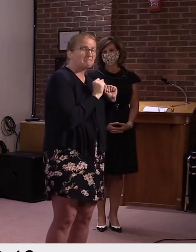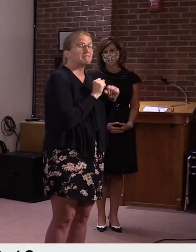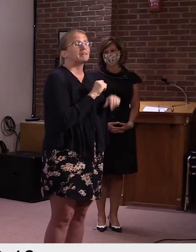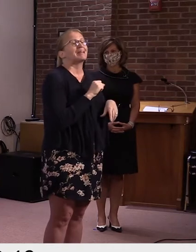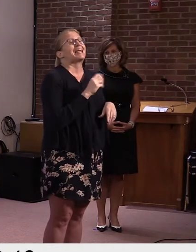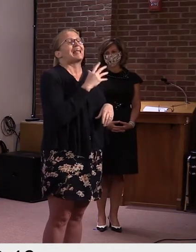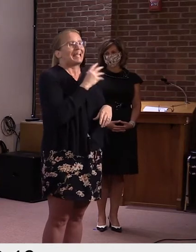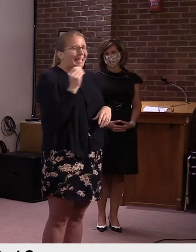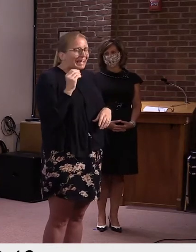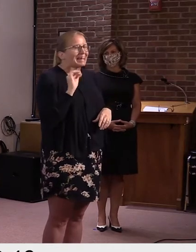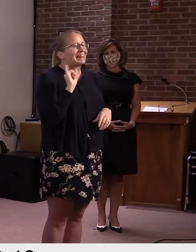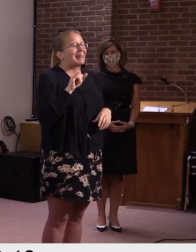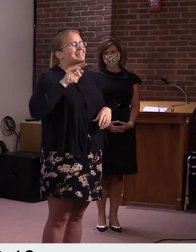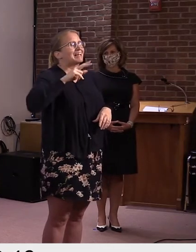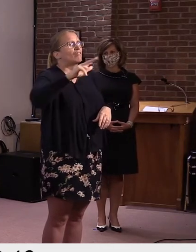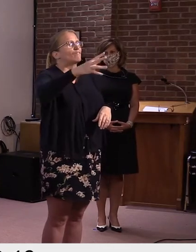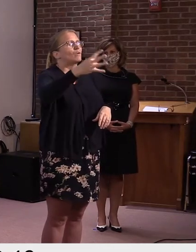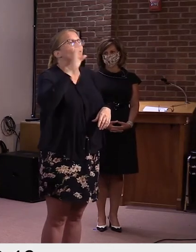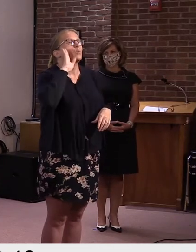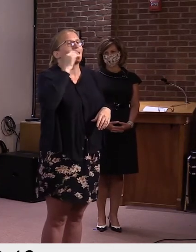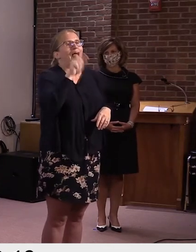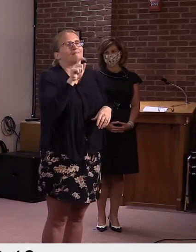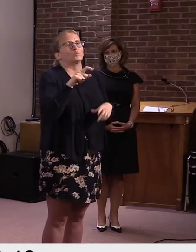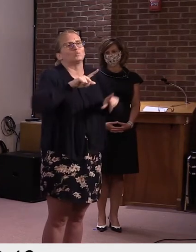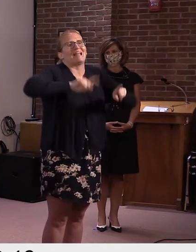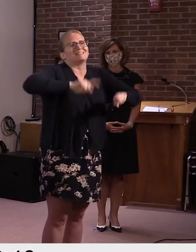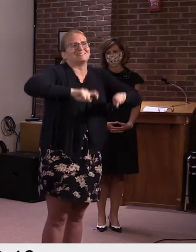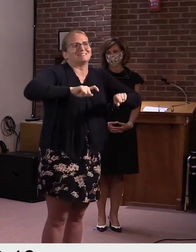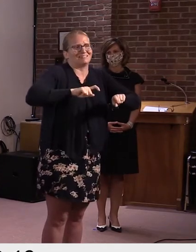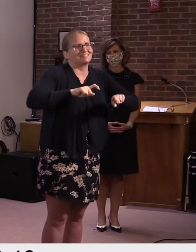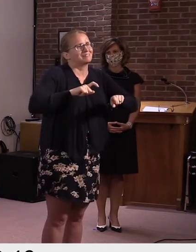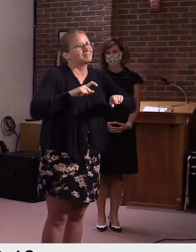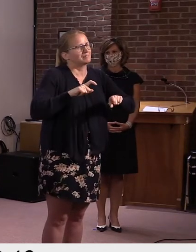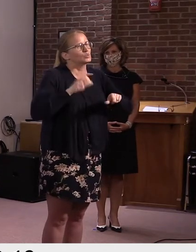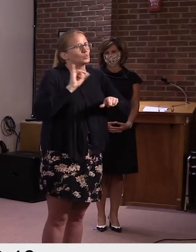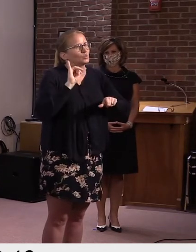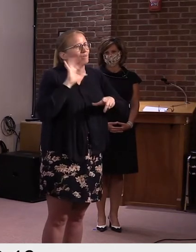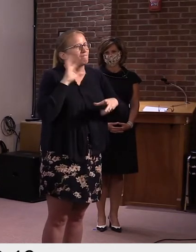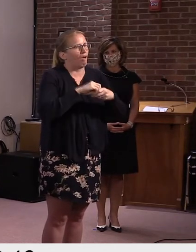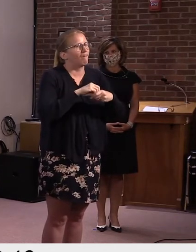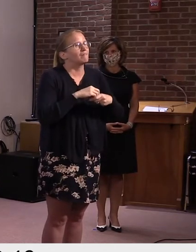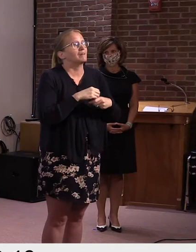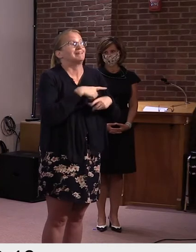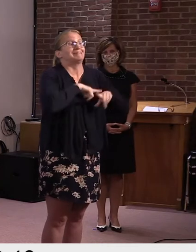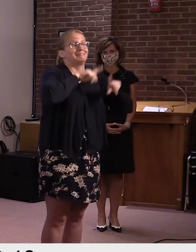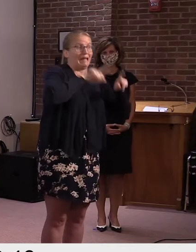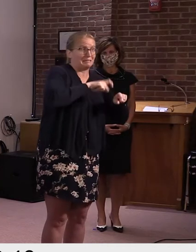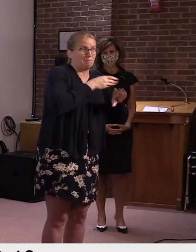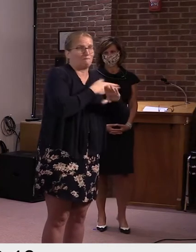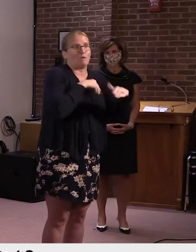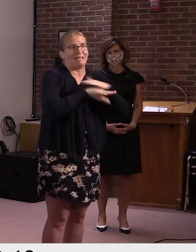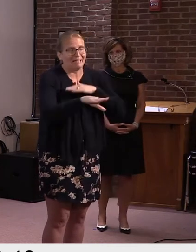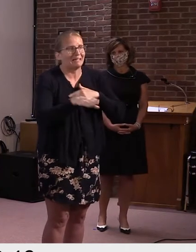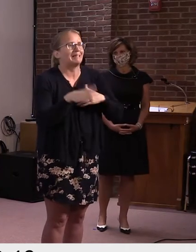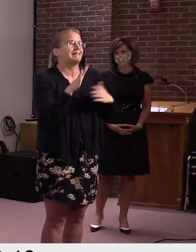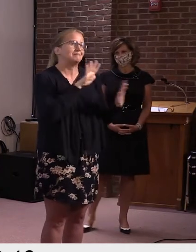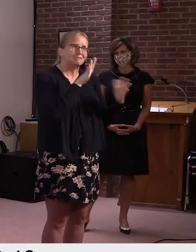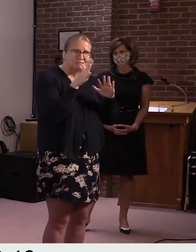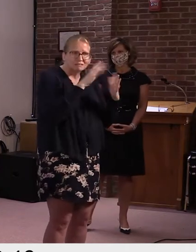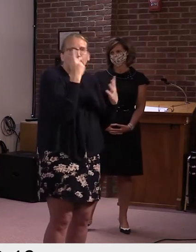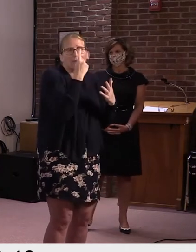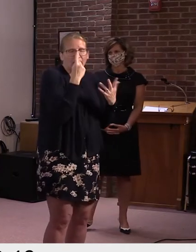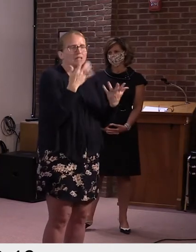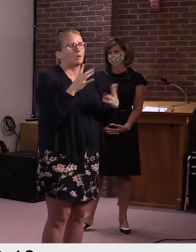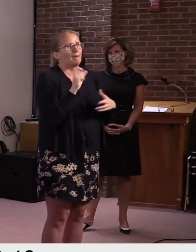more enhanced testing protocol to make sure that we can ease those